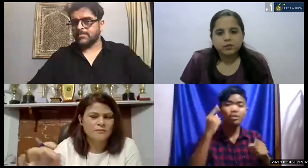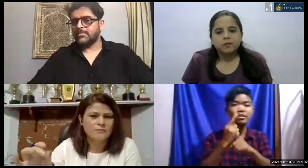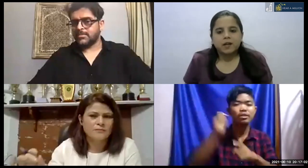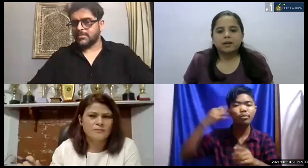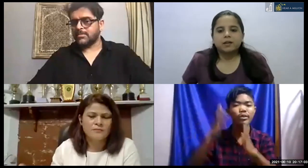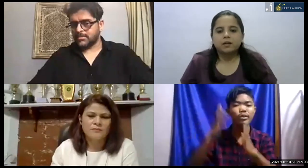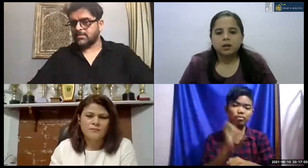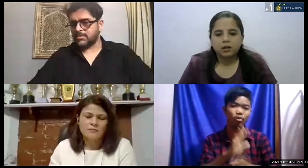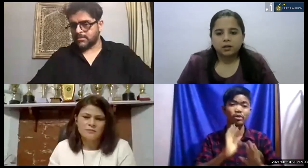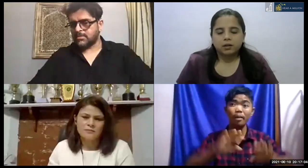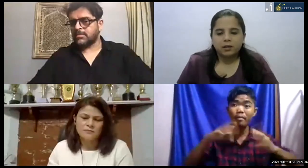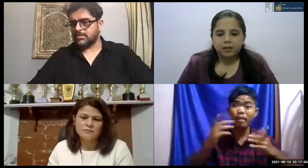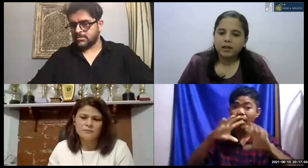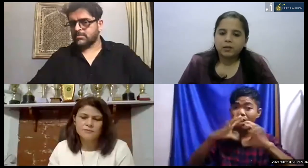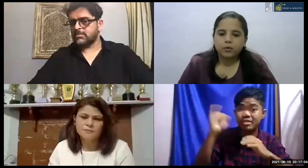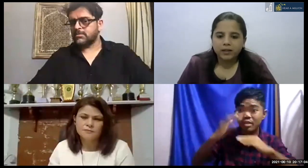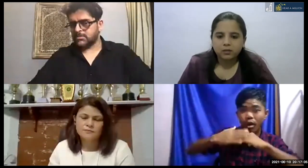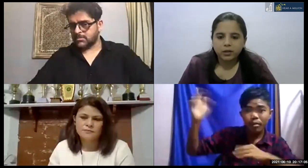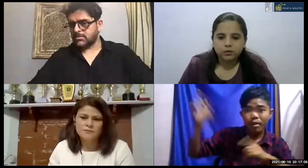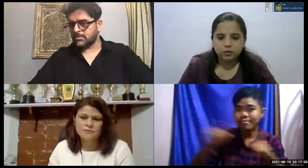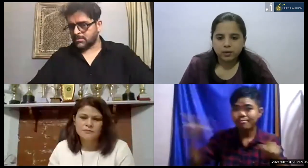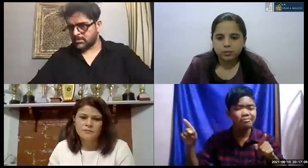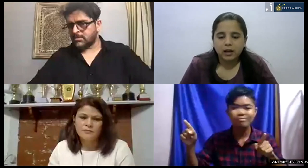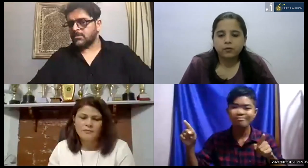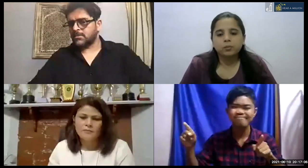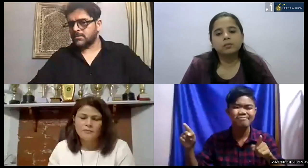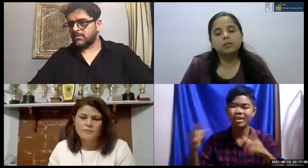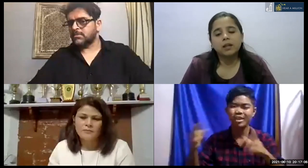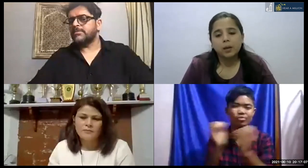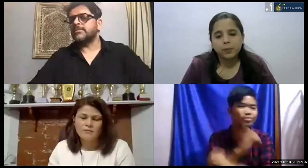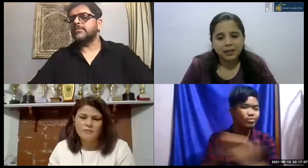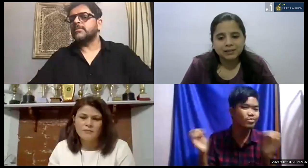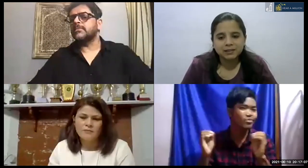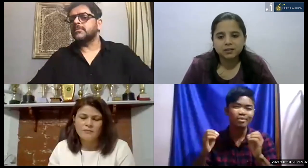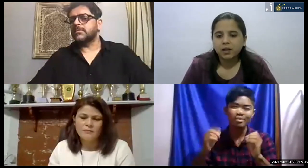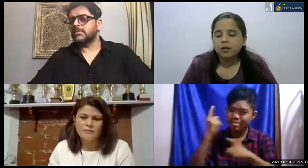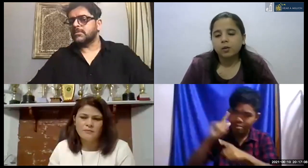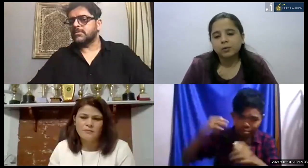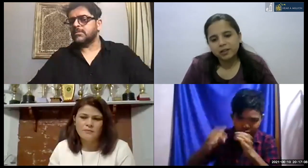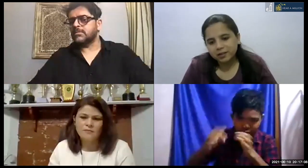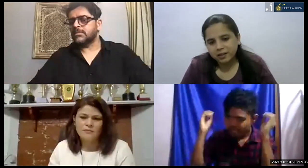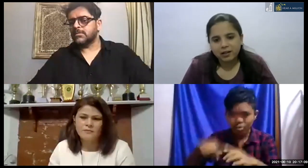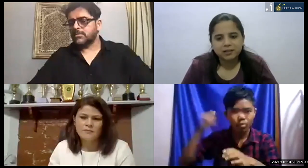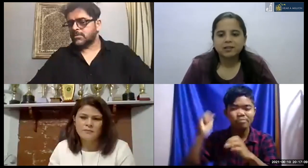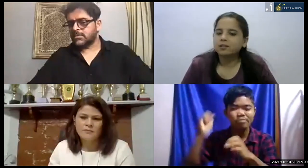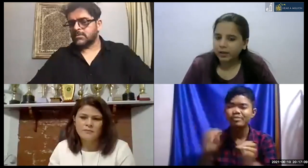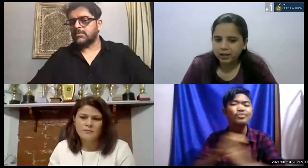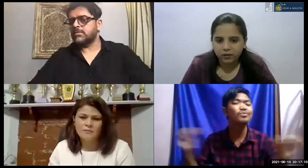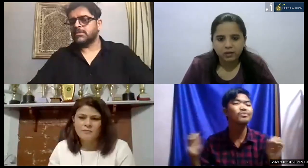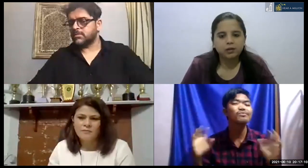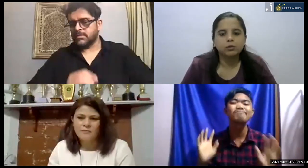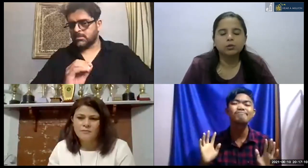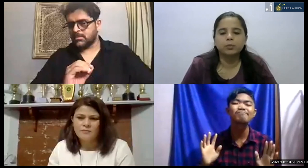From 1st to 5th standard, like we can provide the videos to them, but yeah, from the upper classes, from the senior secondary classes, it's